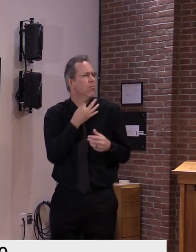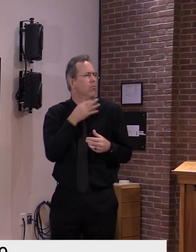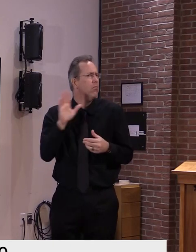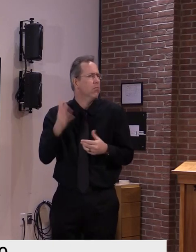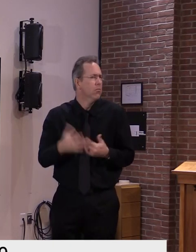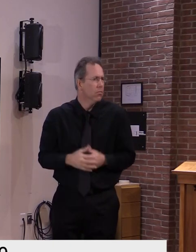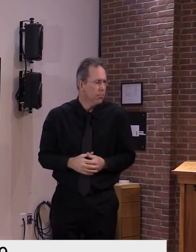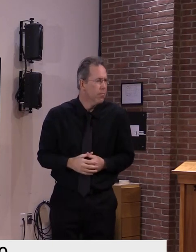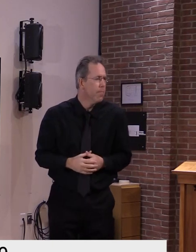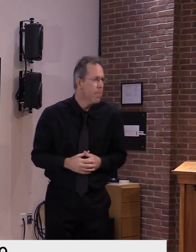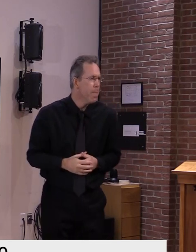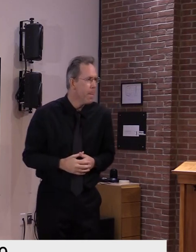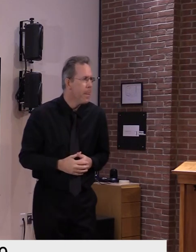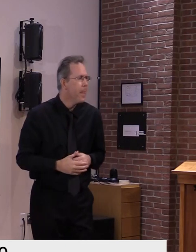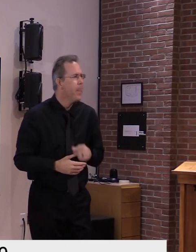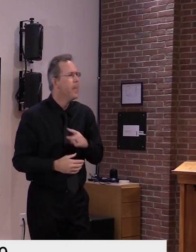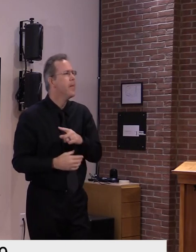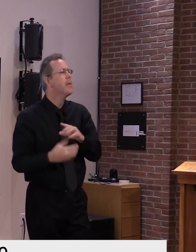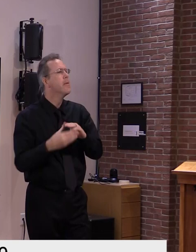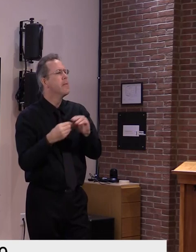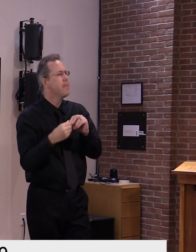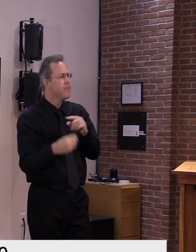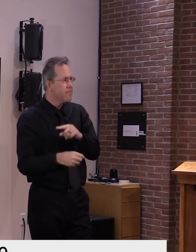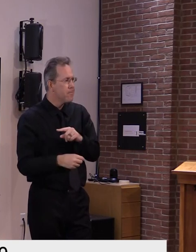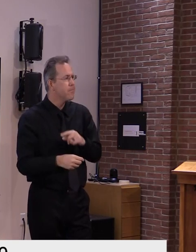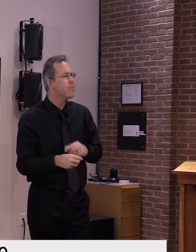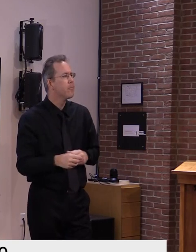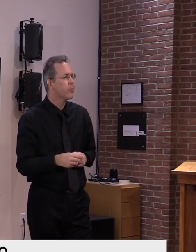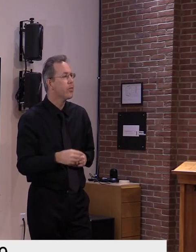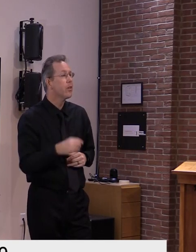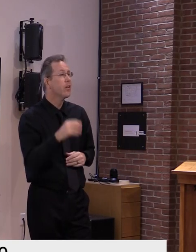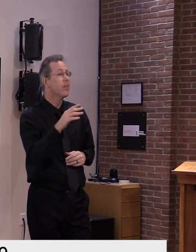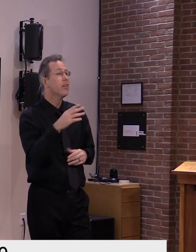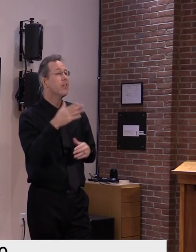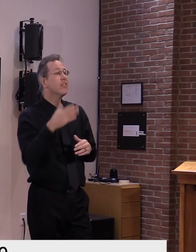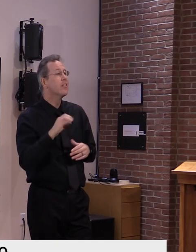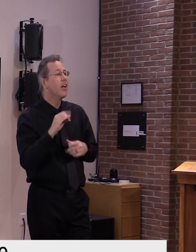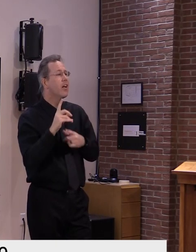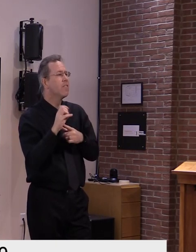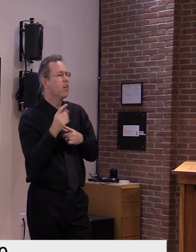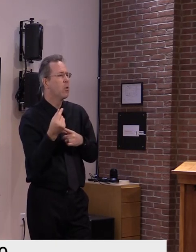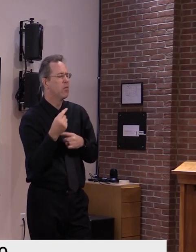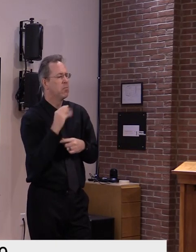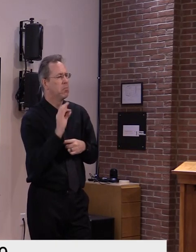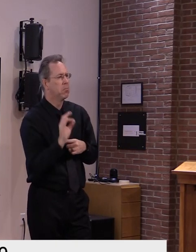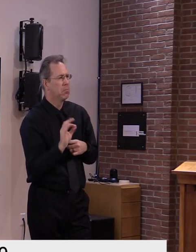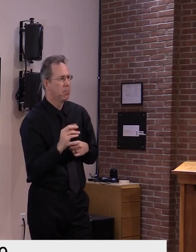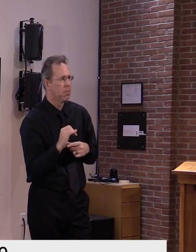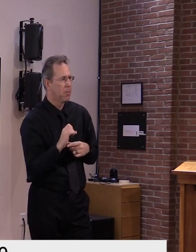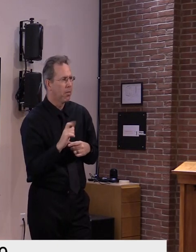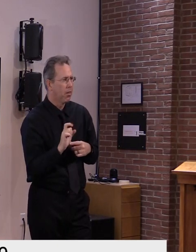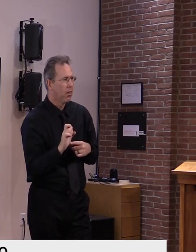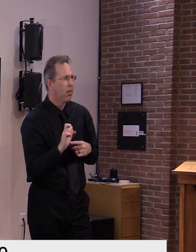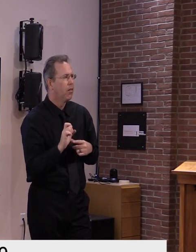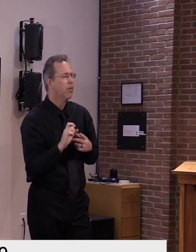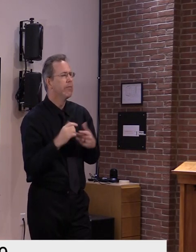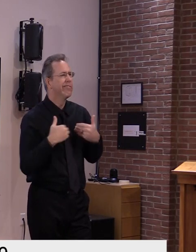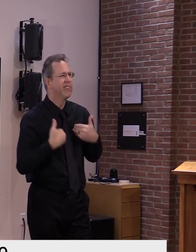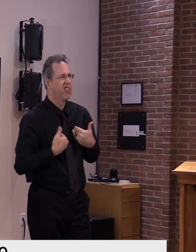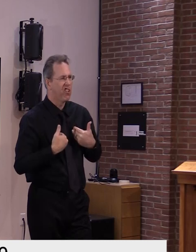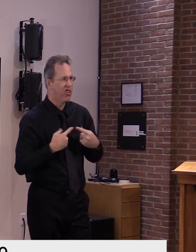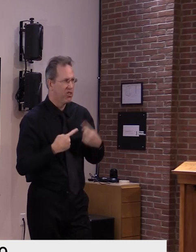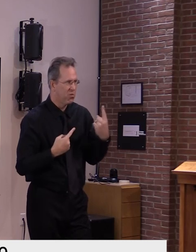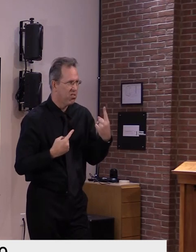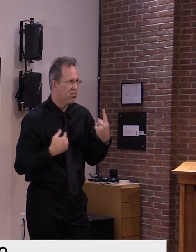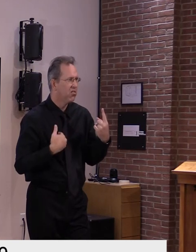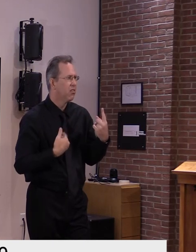when people get the vaccine, the side effects that are being reported tend to be fatigue, maybe a transient